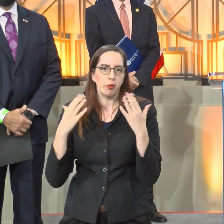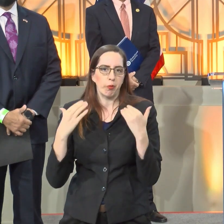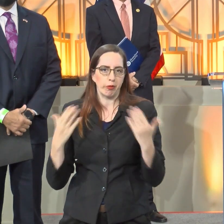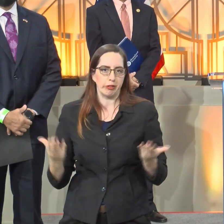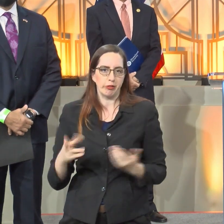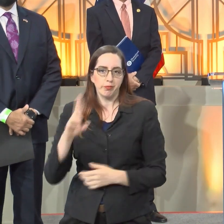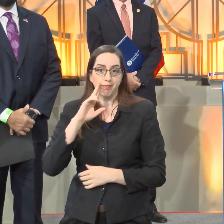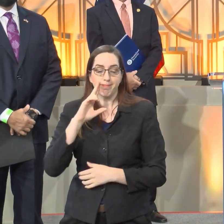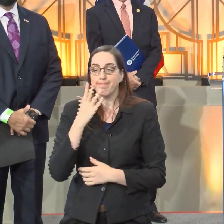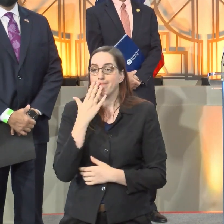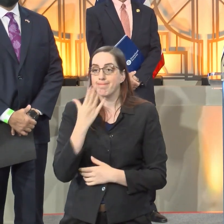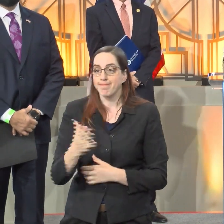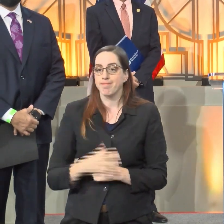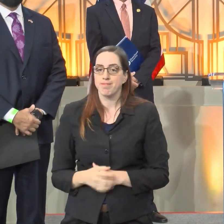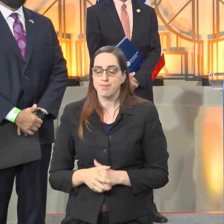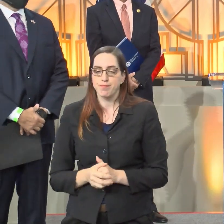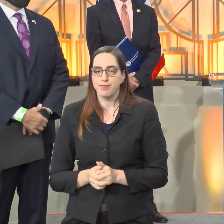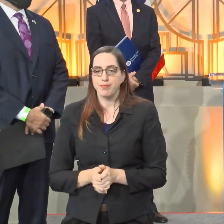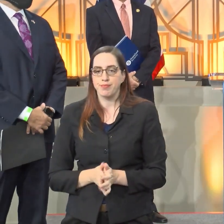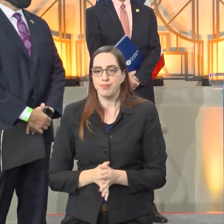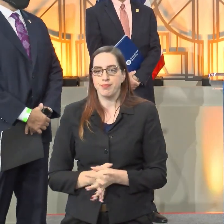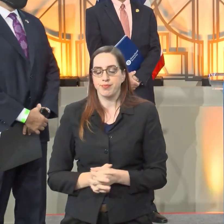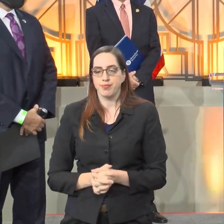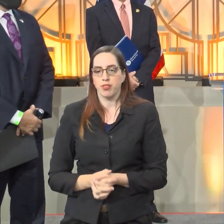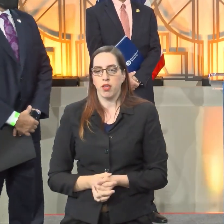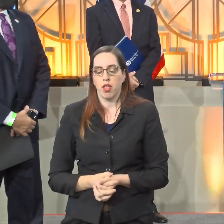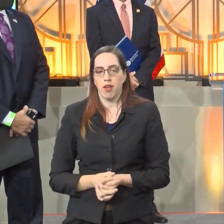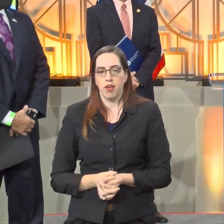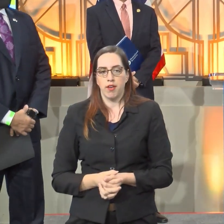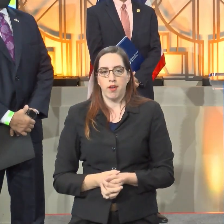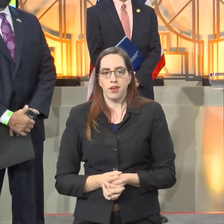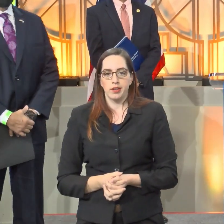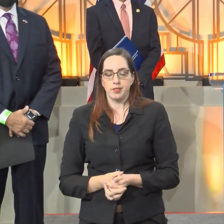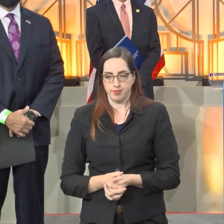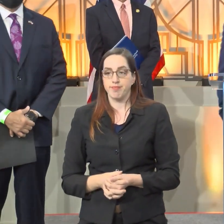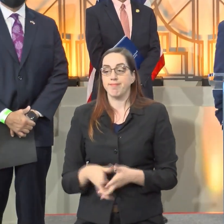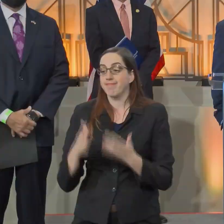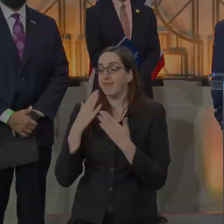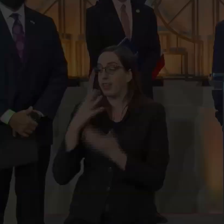city of Houston. Thank you. Thanks, Nakia.